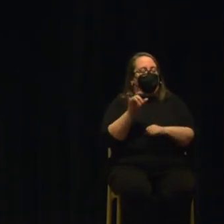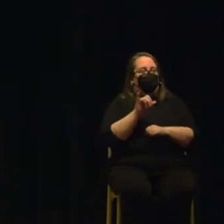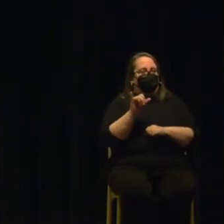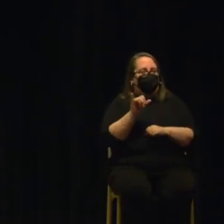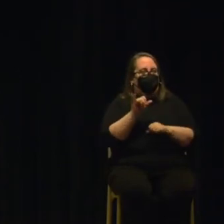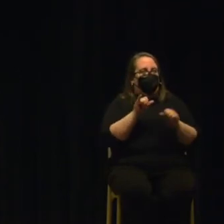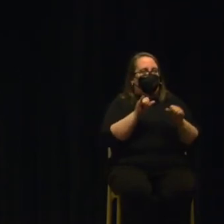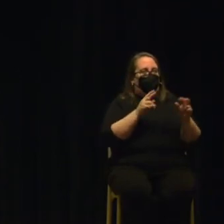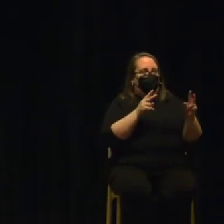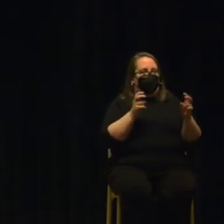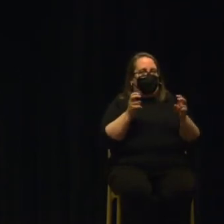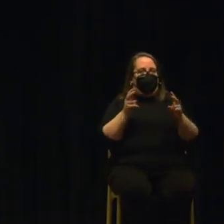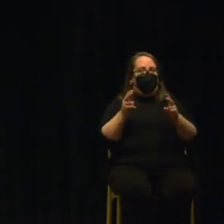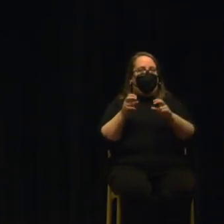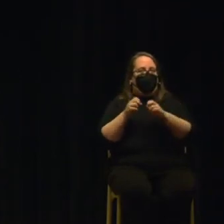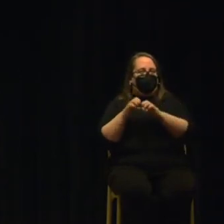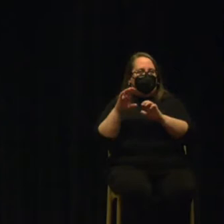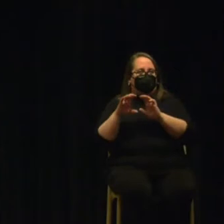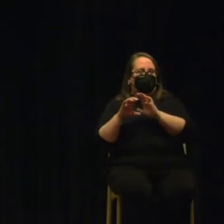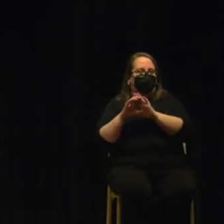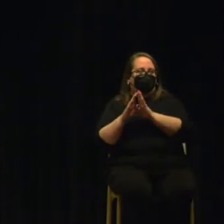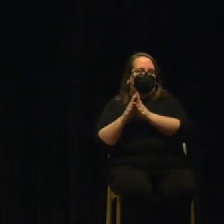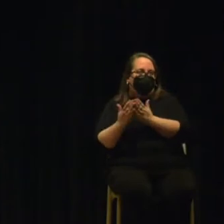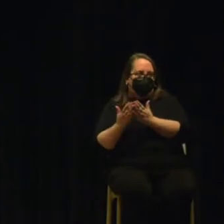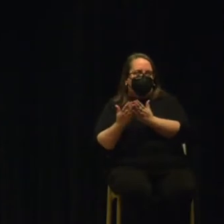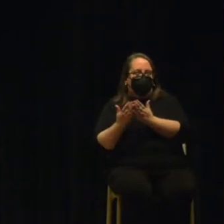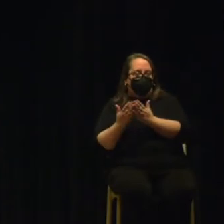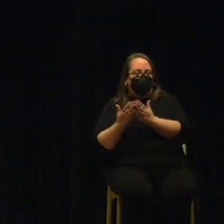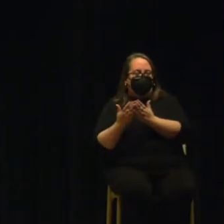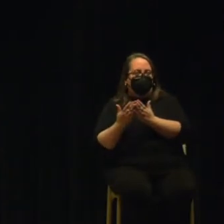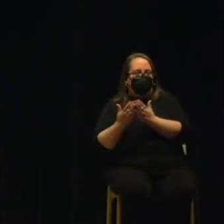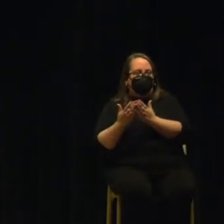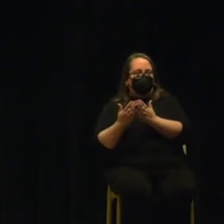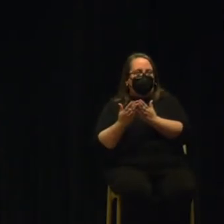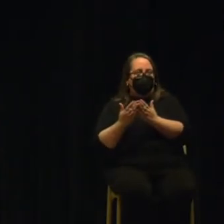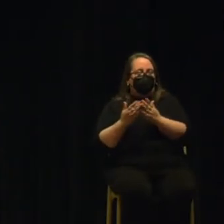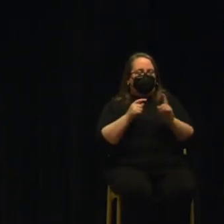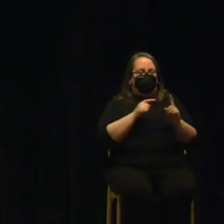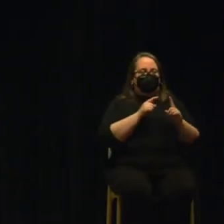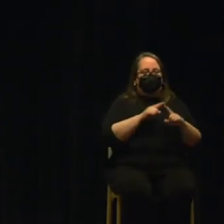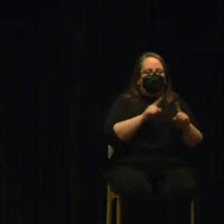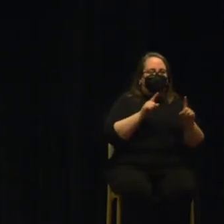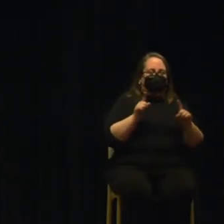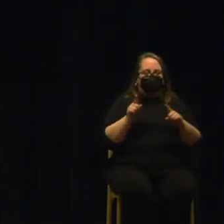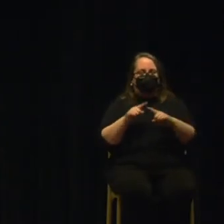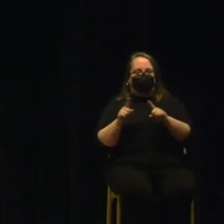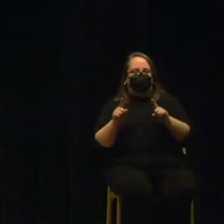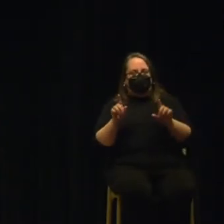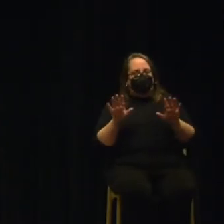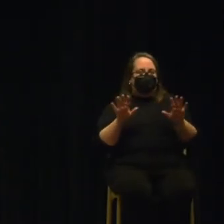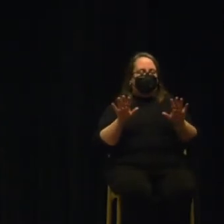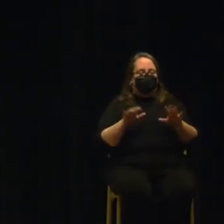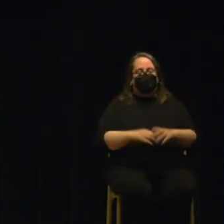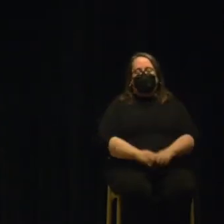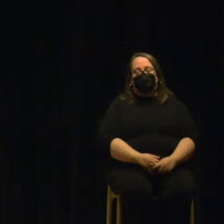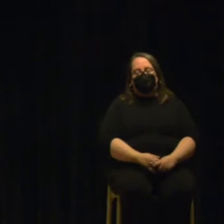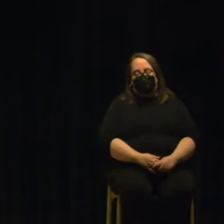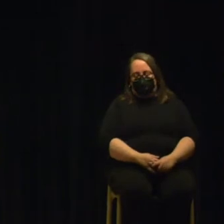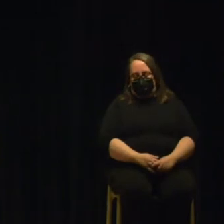exists in the graphic novel. The graphic's a totally different project, or object, I should